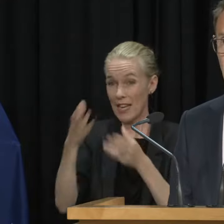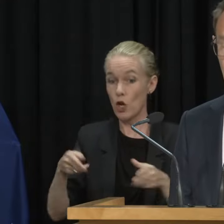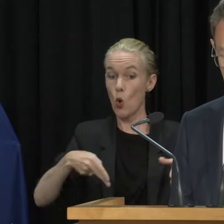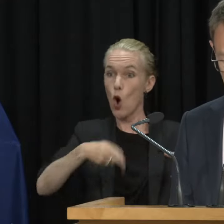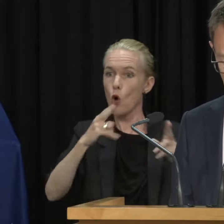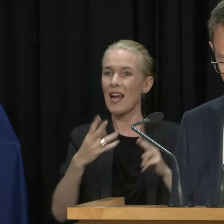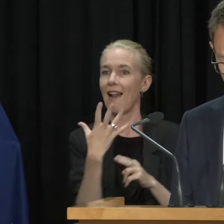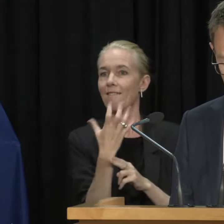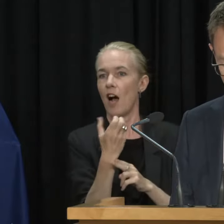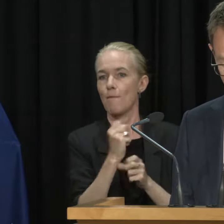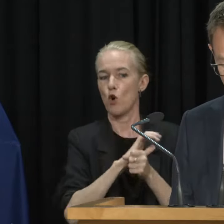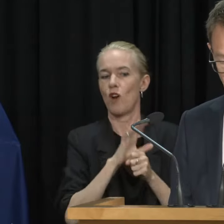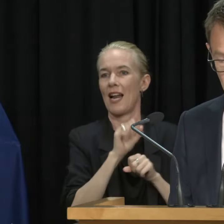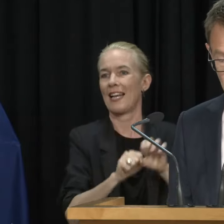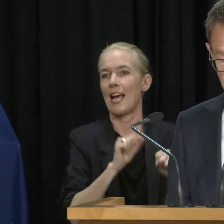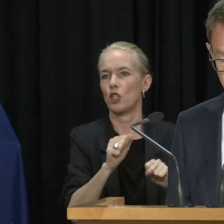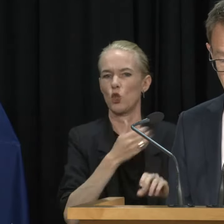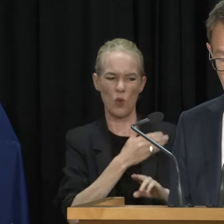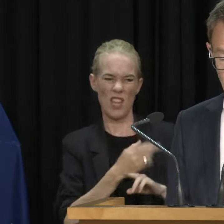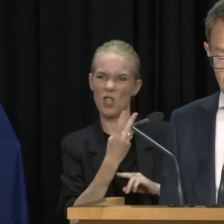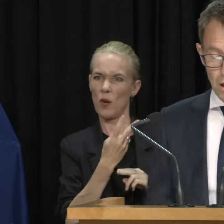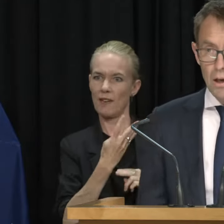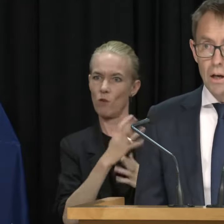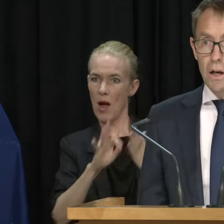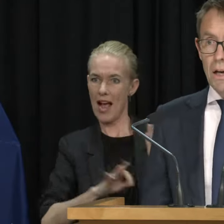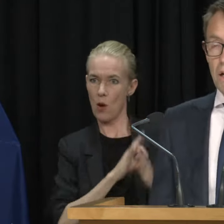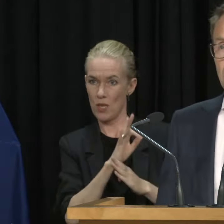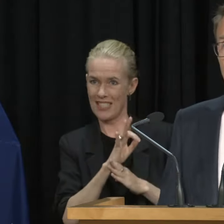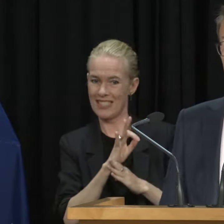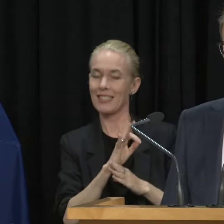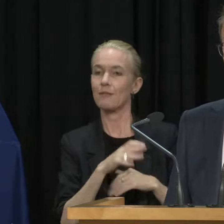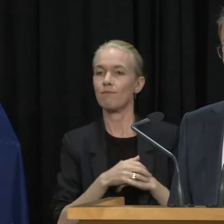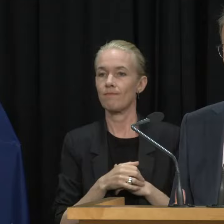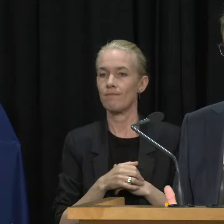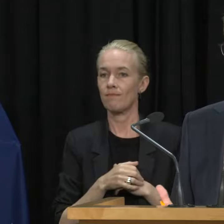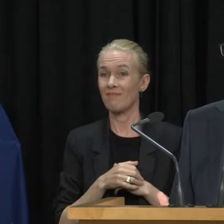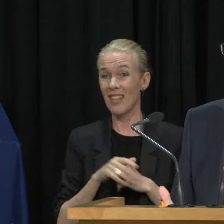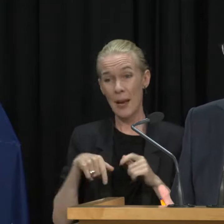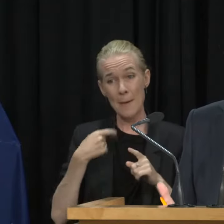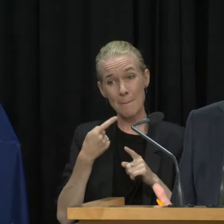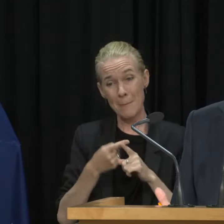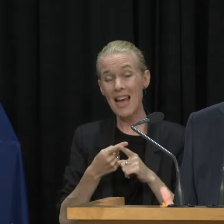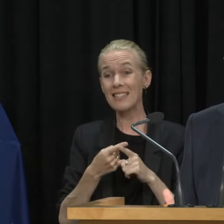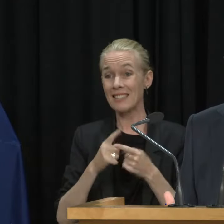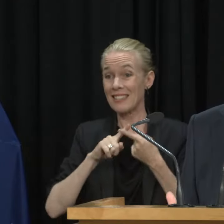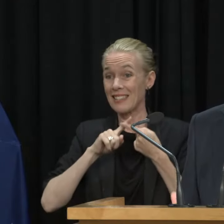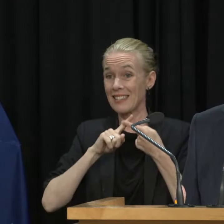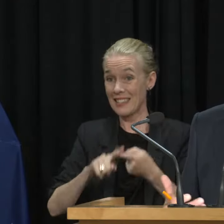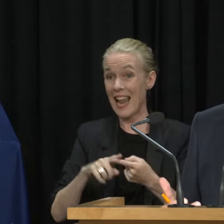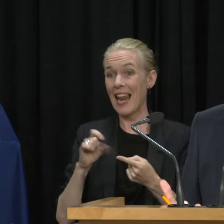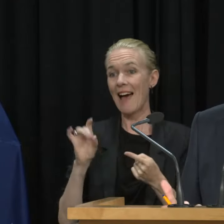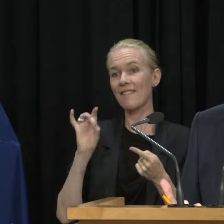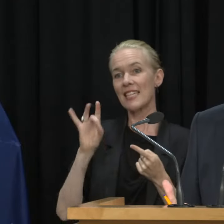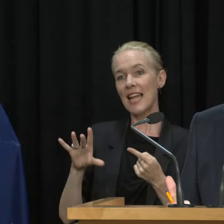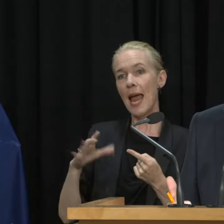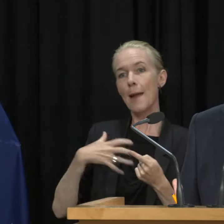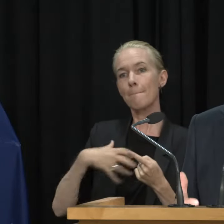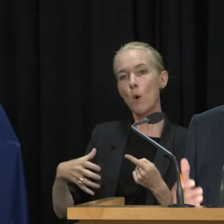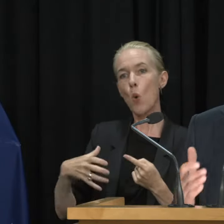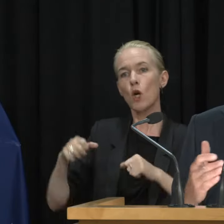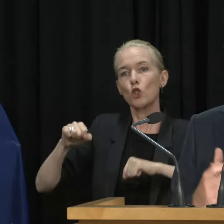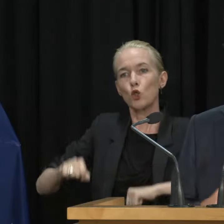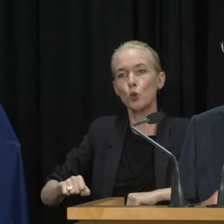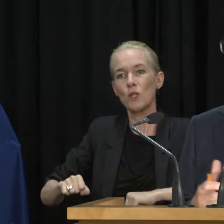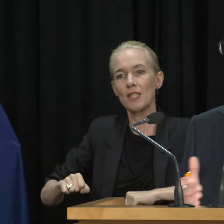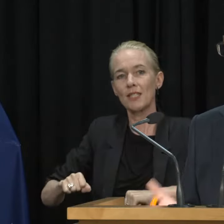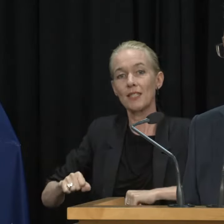isolation over the last 24 hours. In addition, there are still another 10 students from